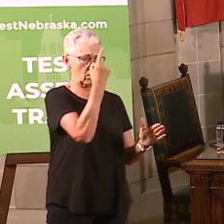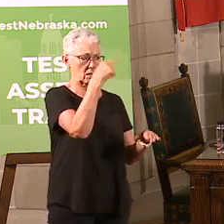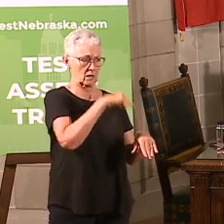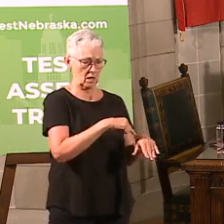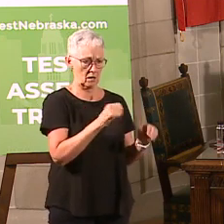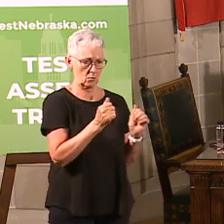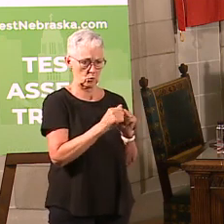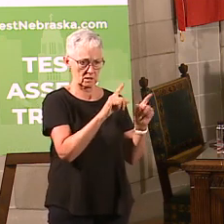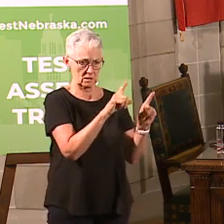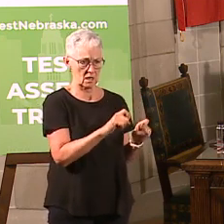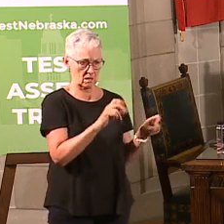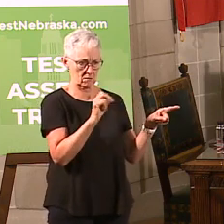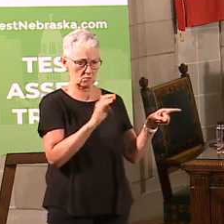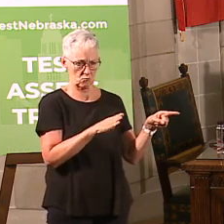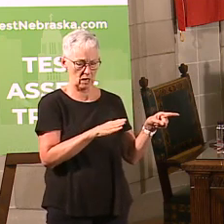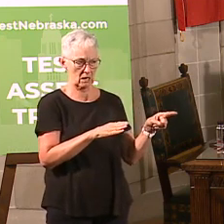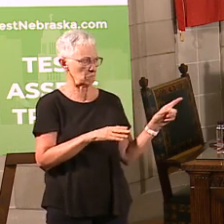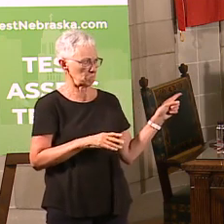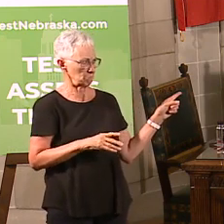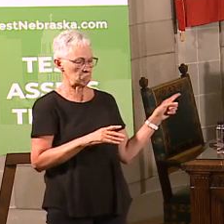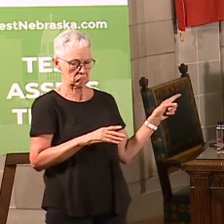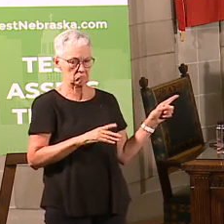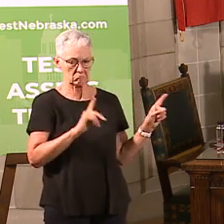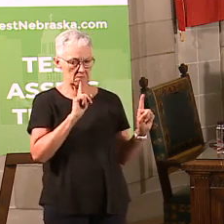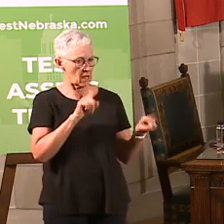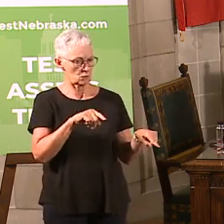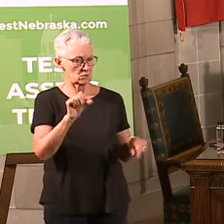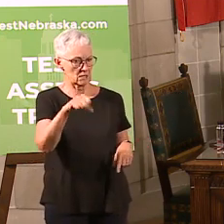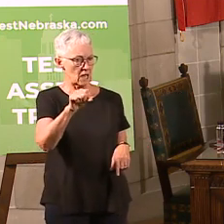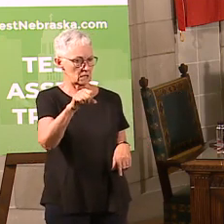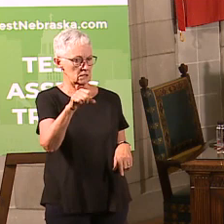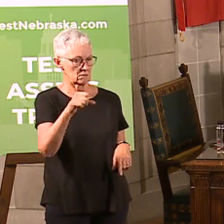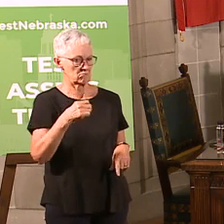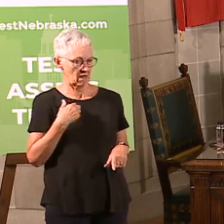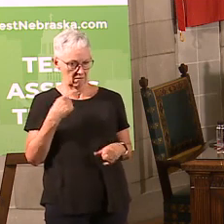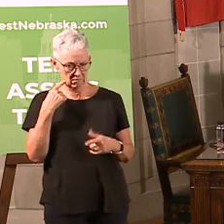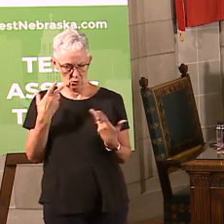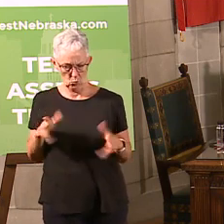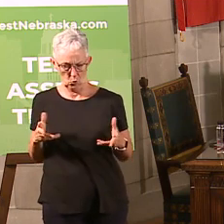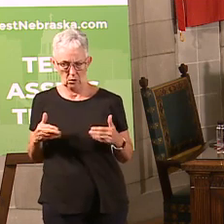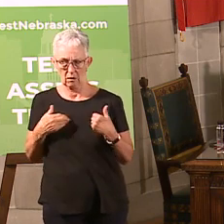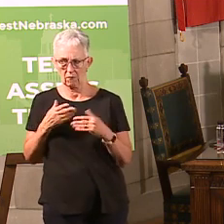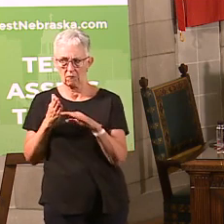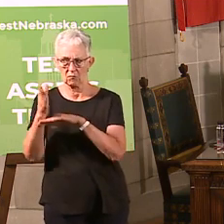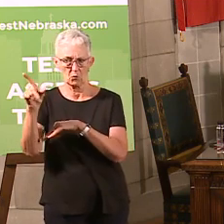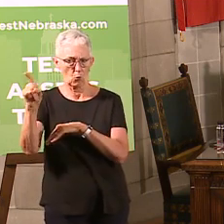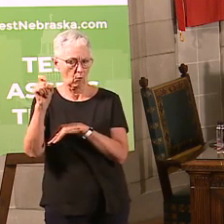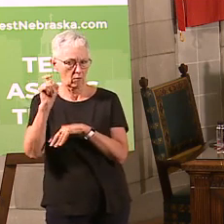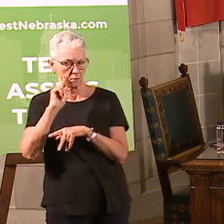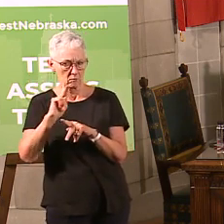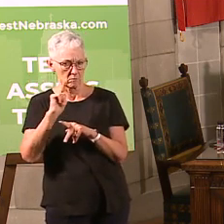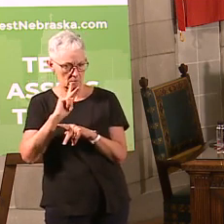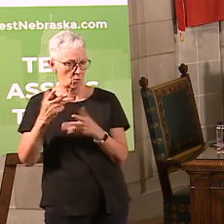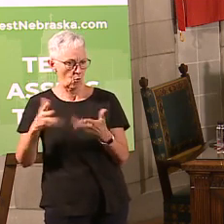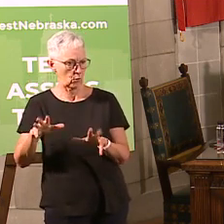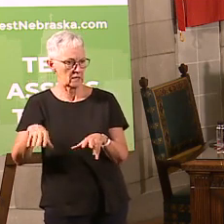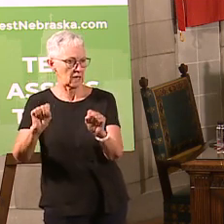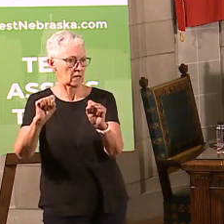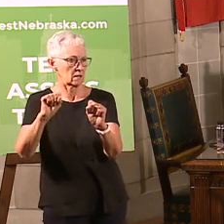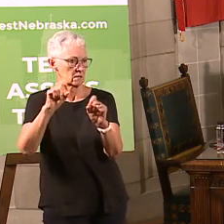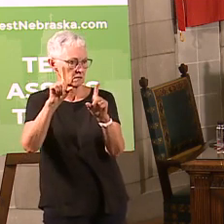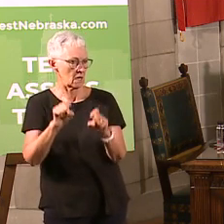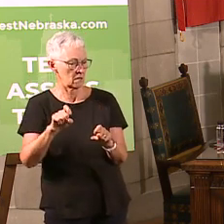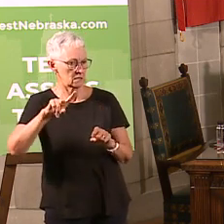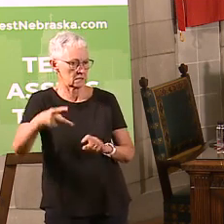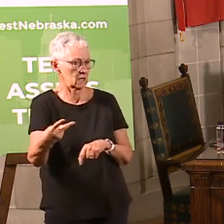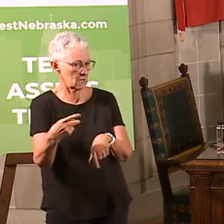had a little over 100 people get tested multiple times. I don't know what the current number is, but I think we've had that. And again, so for example, one of the things we